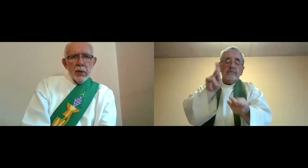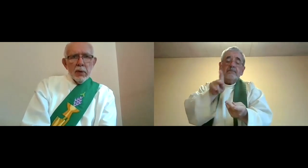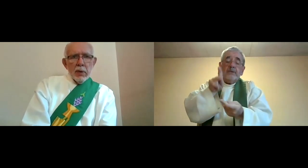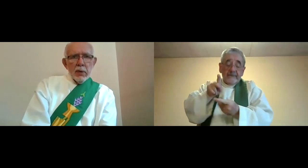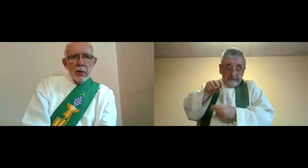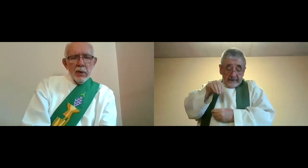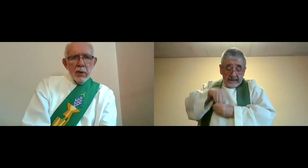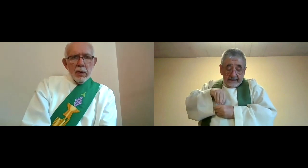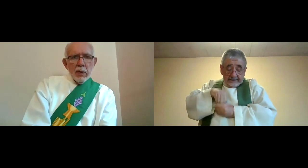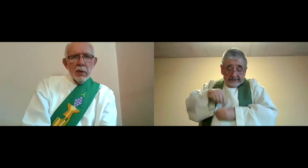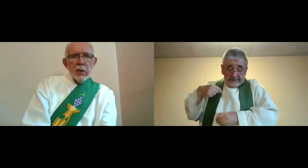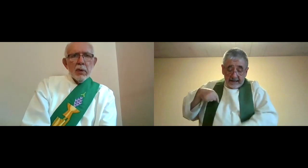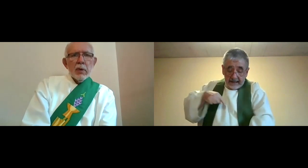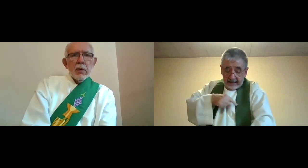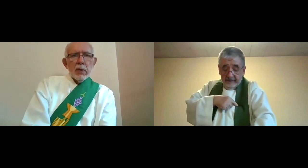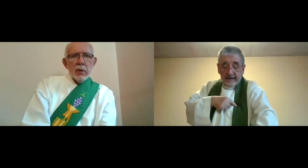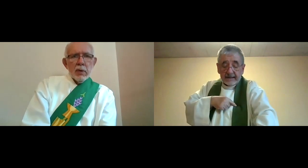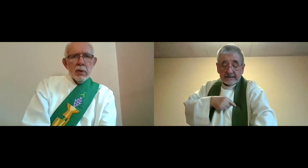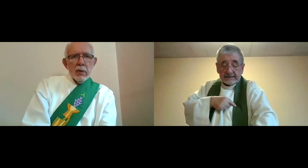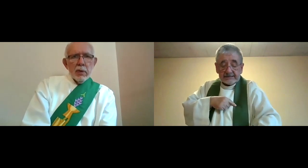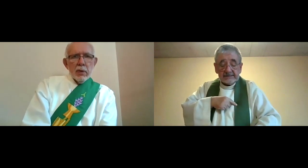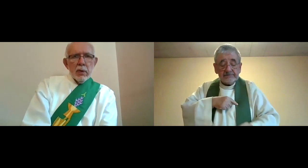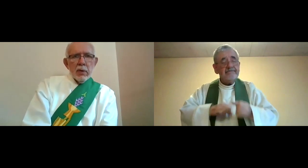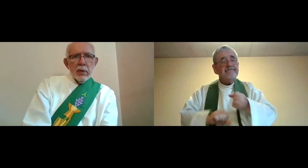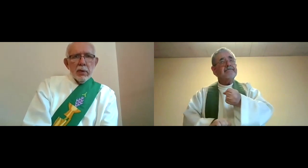the healing work of your mercy,